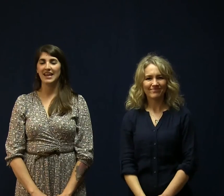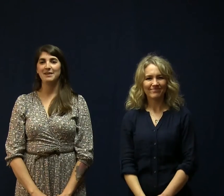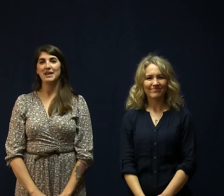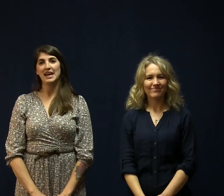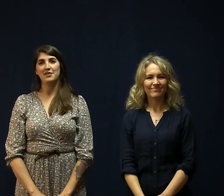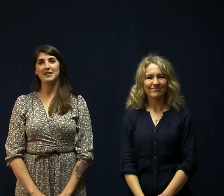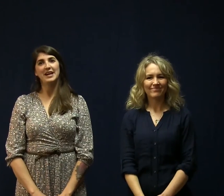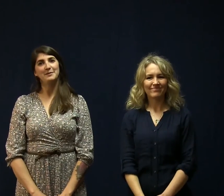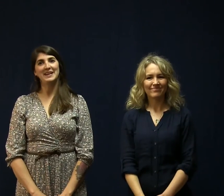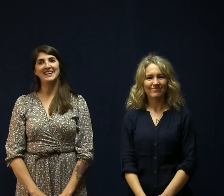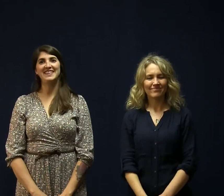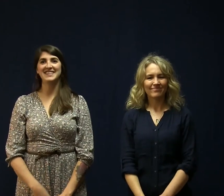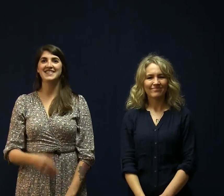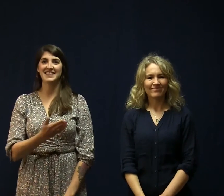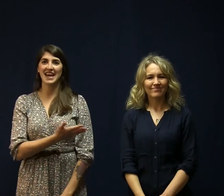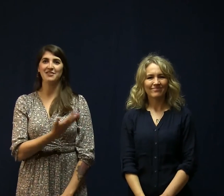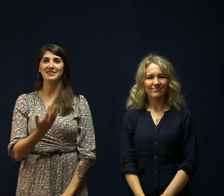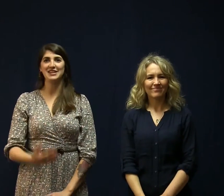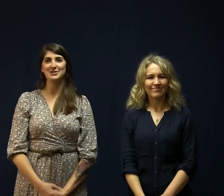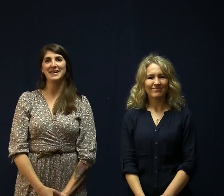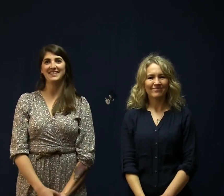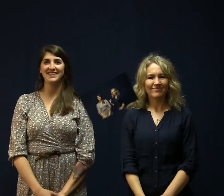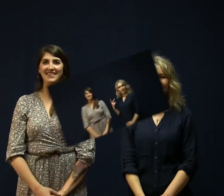I'm Catherine Carmina and this is Catherine Lushman.